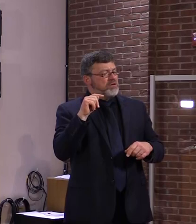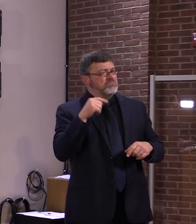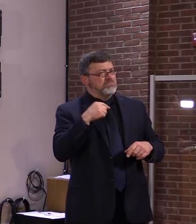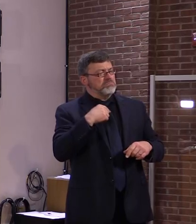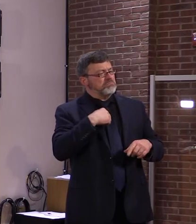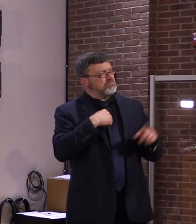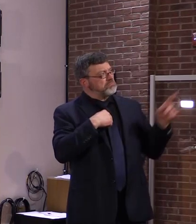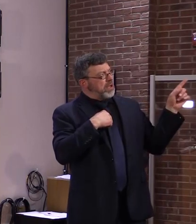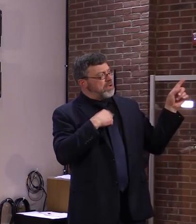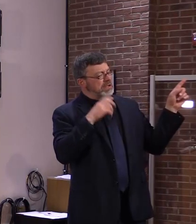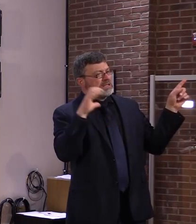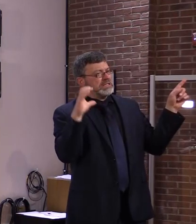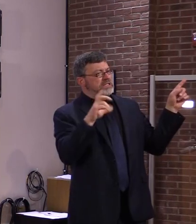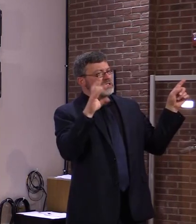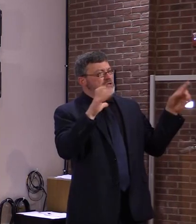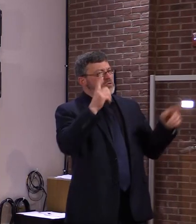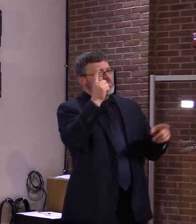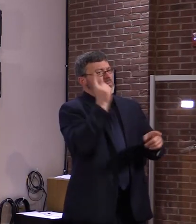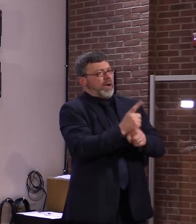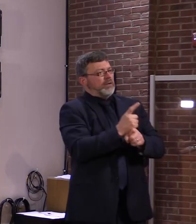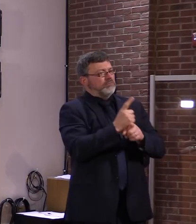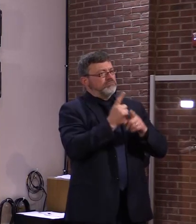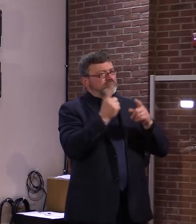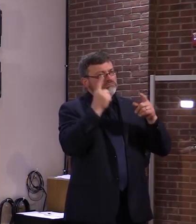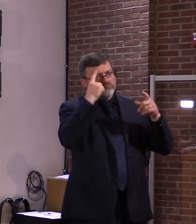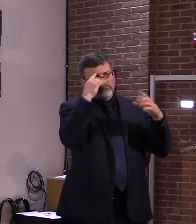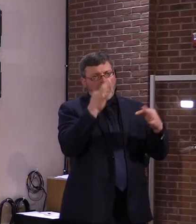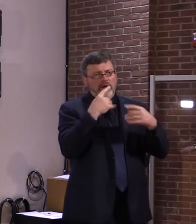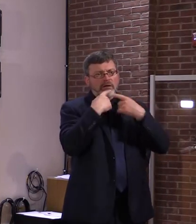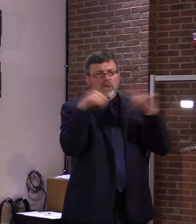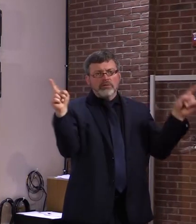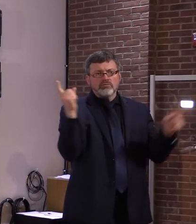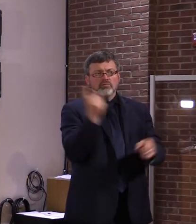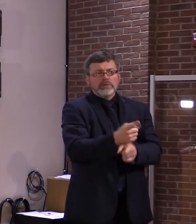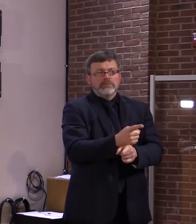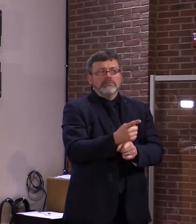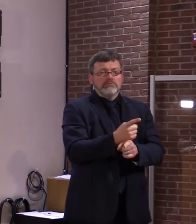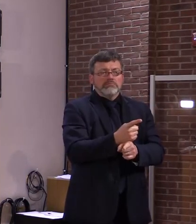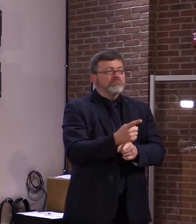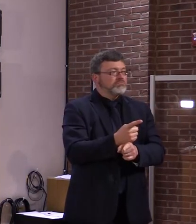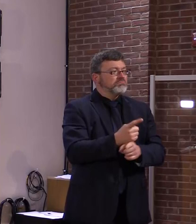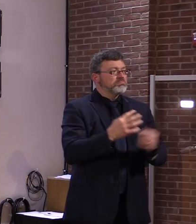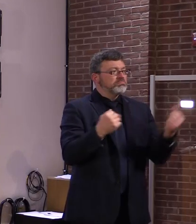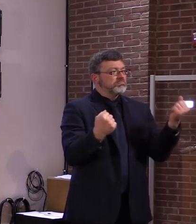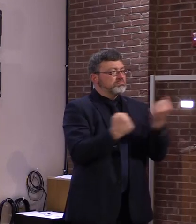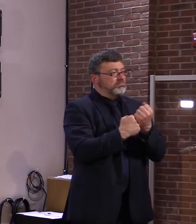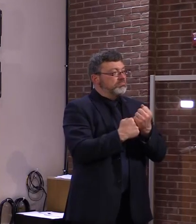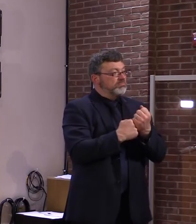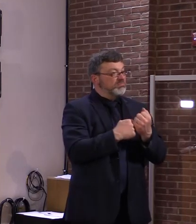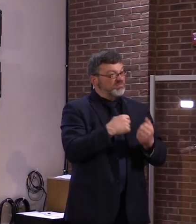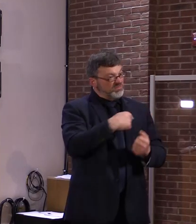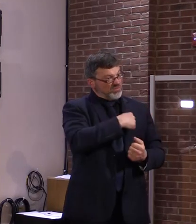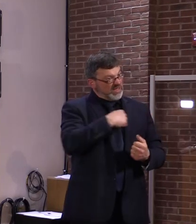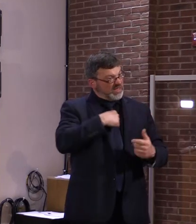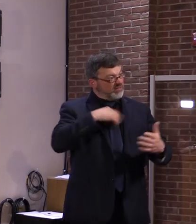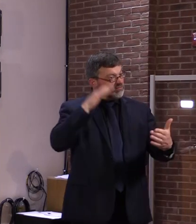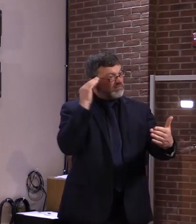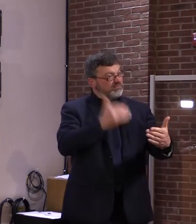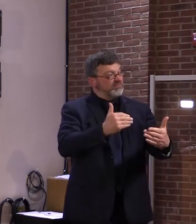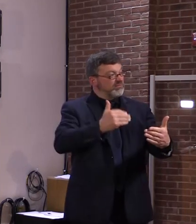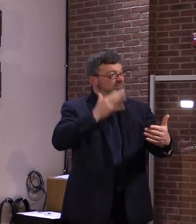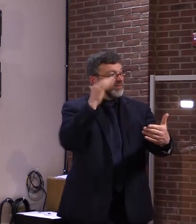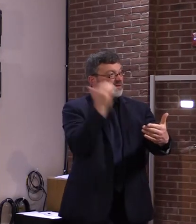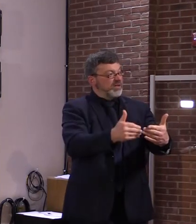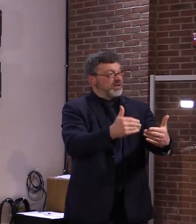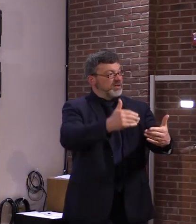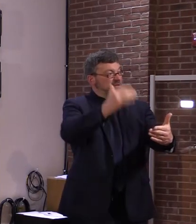should start to begin to look normal again. Now remember, fully vaccinated means 2 weeks have